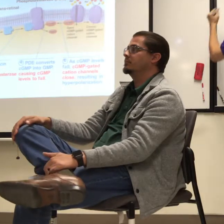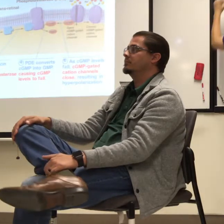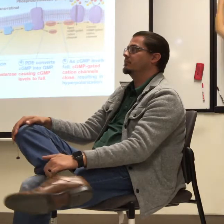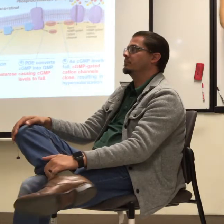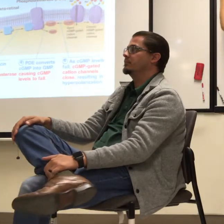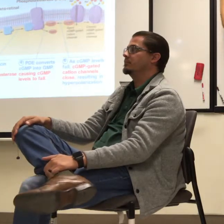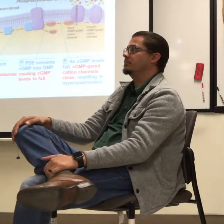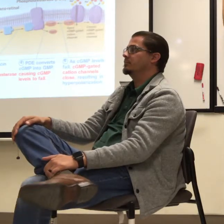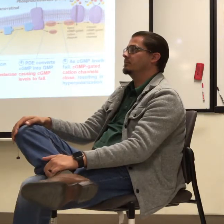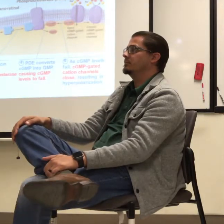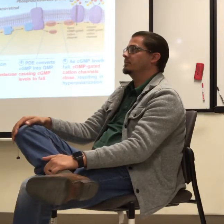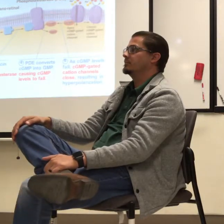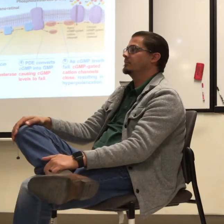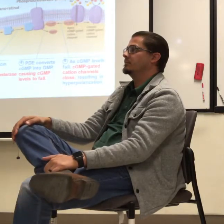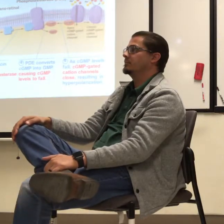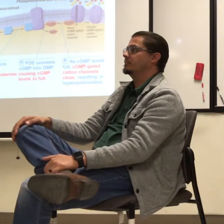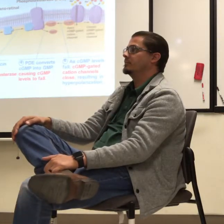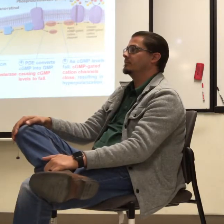So,